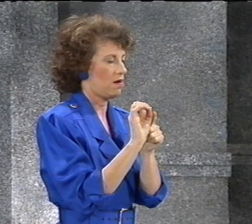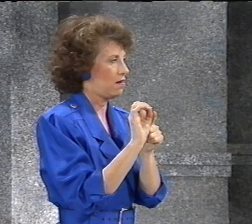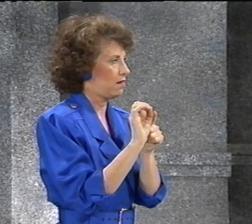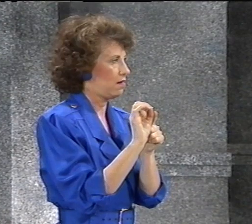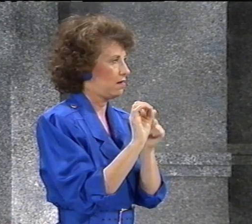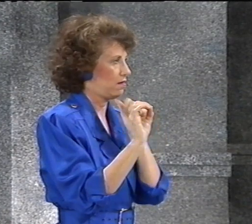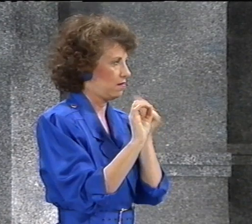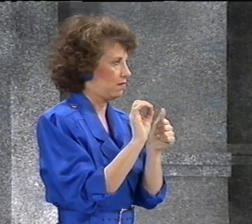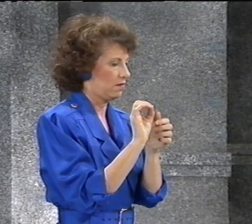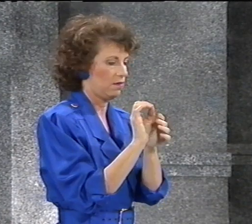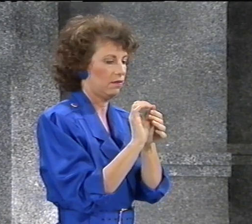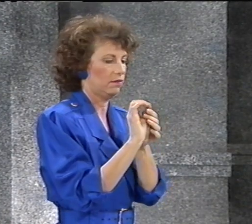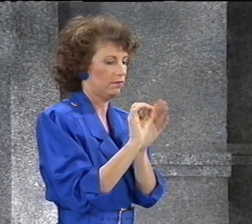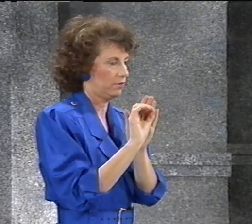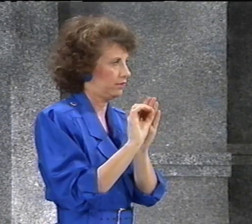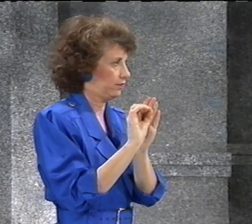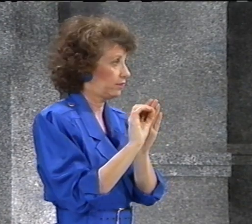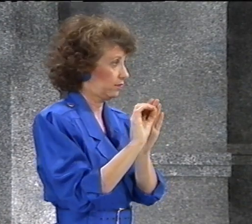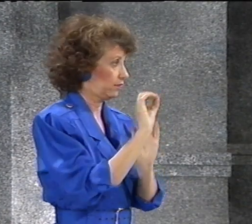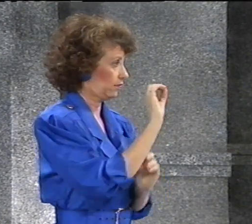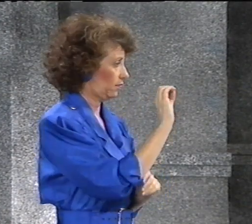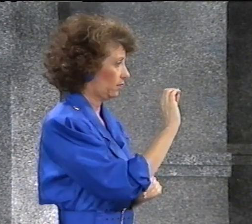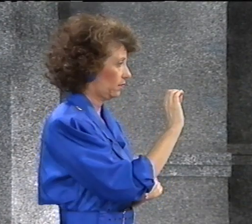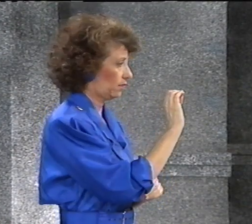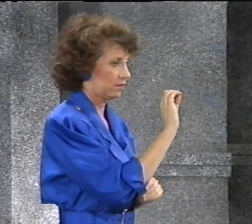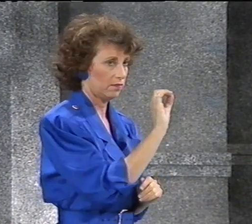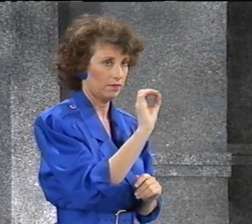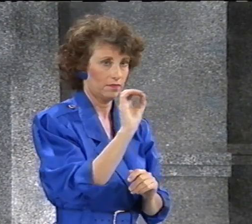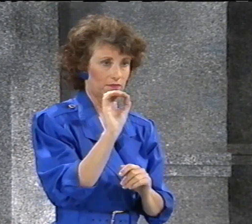have your thumb too far over or under the other fingers.